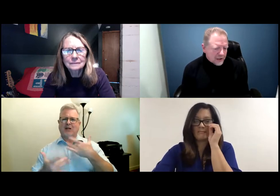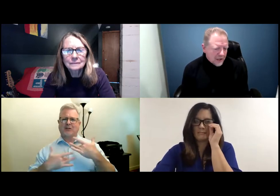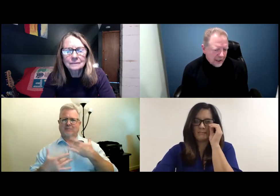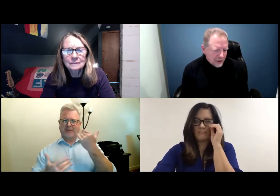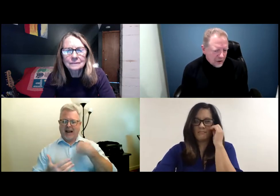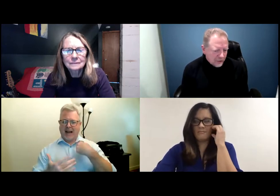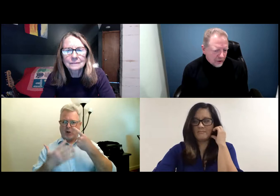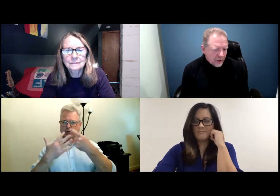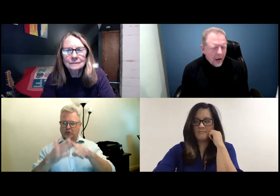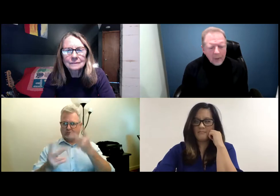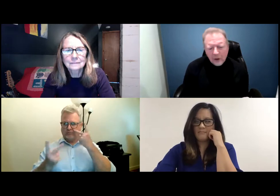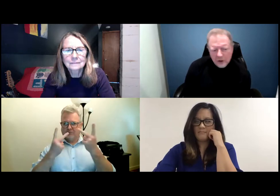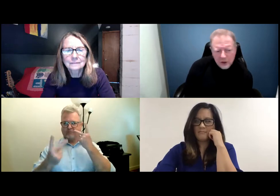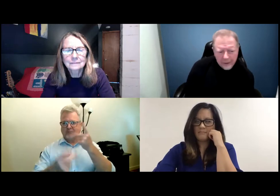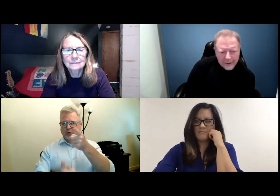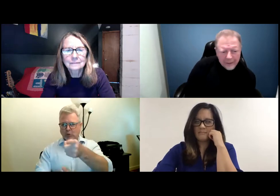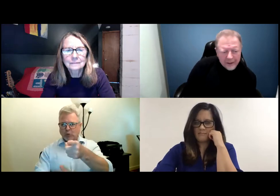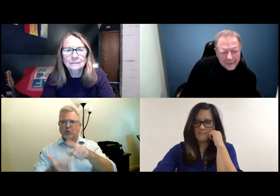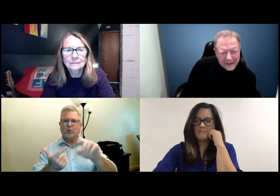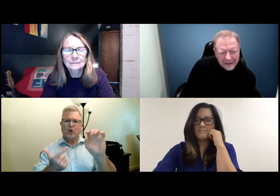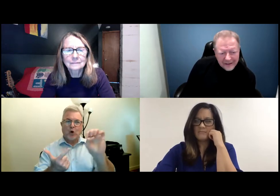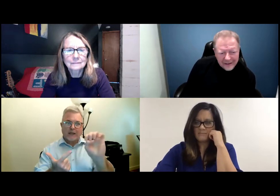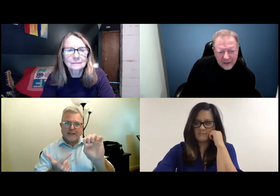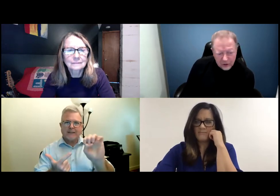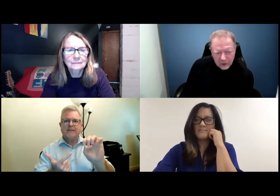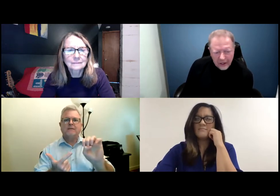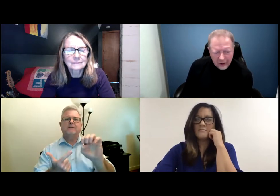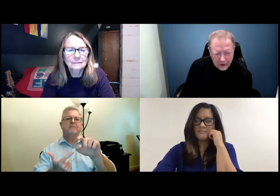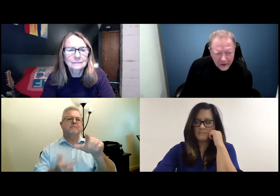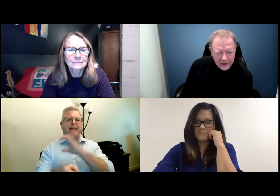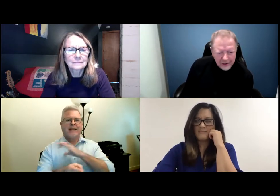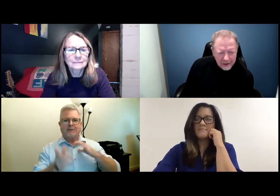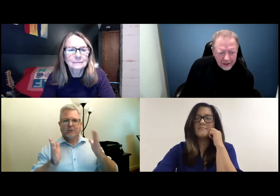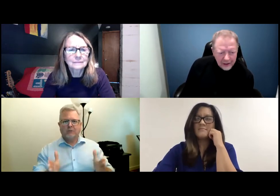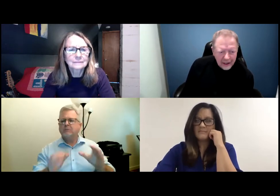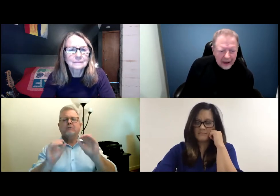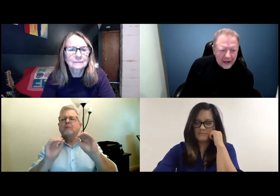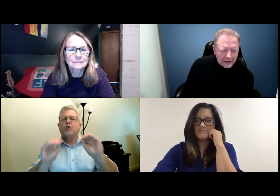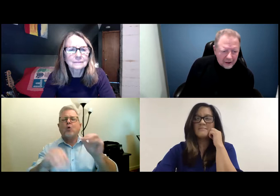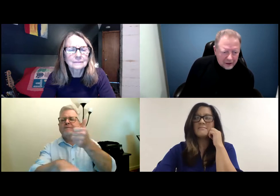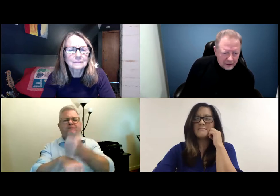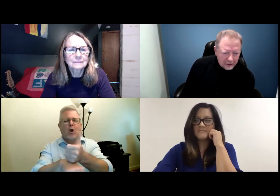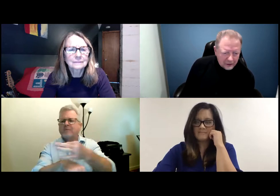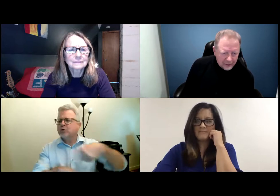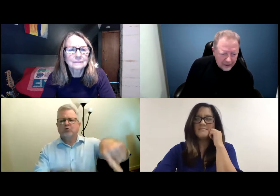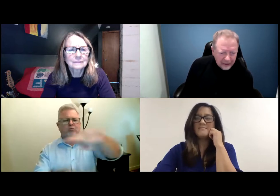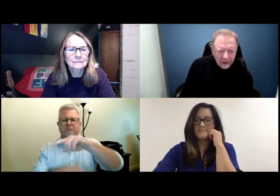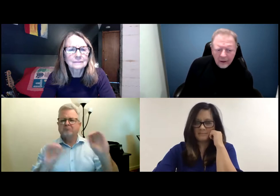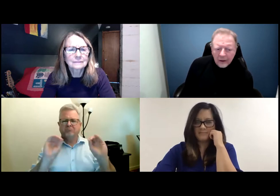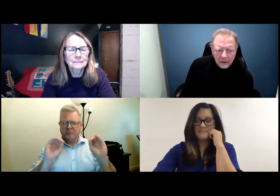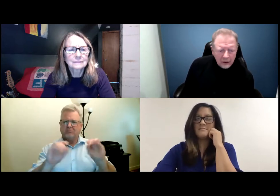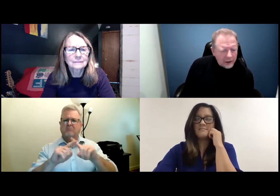terminology, signing and so forth. I'm a little concerned about that because I'm beginning to see you and Ernest and the